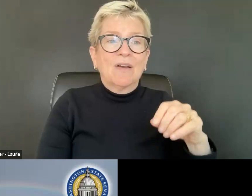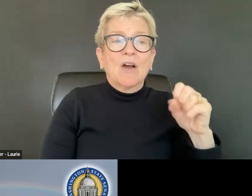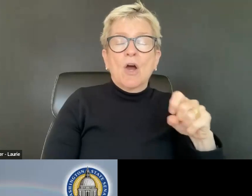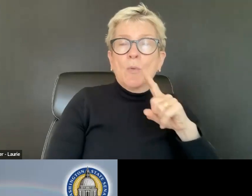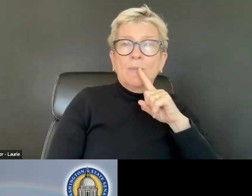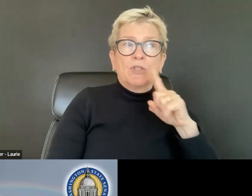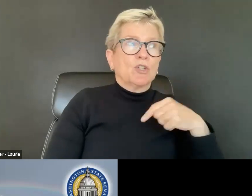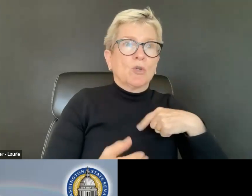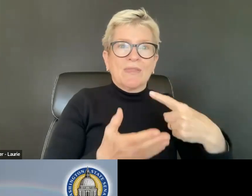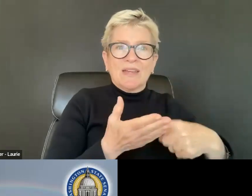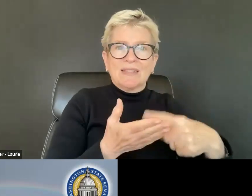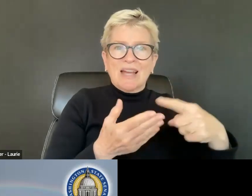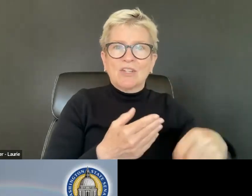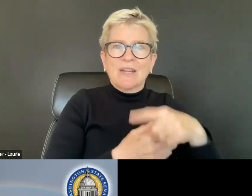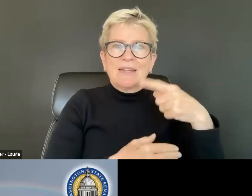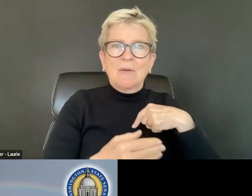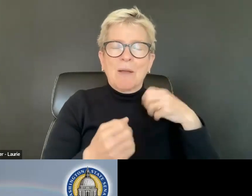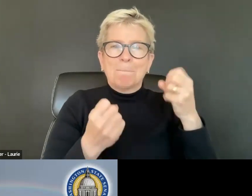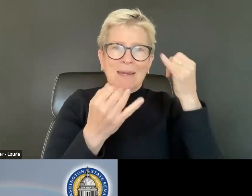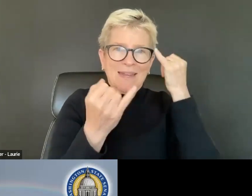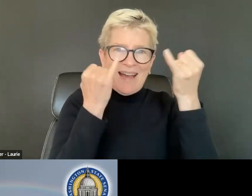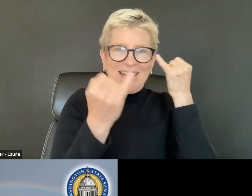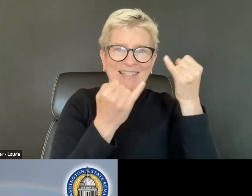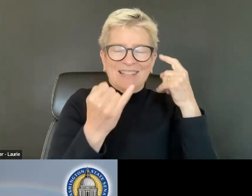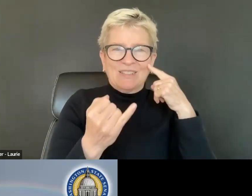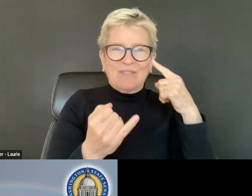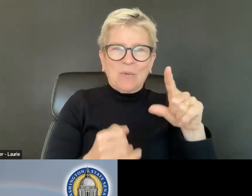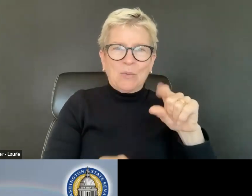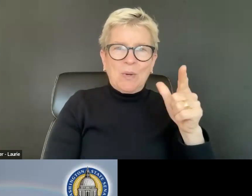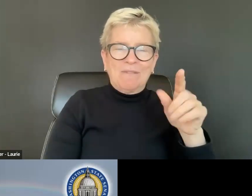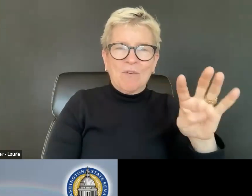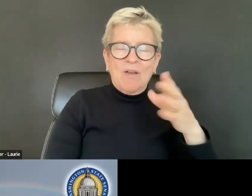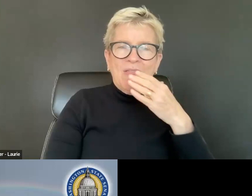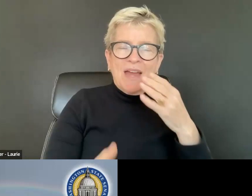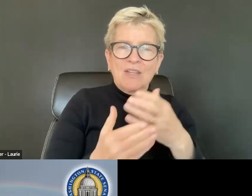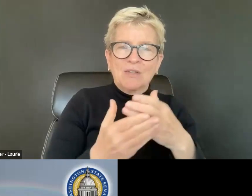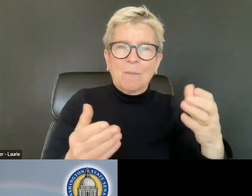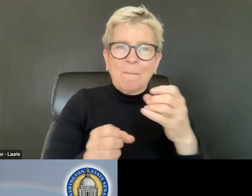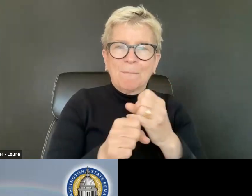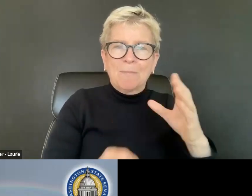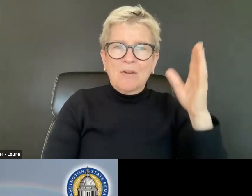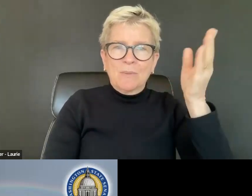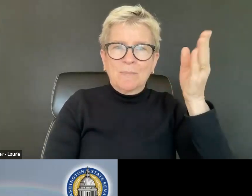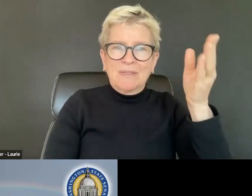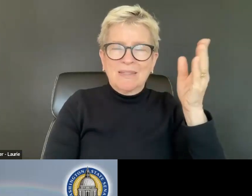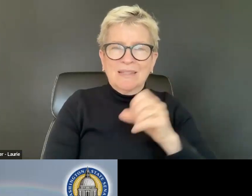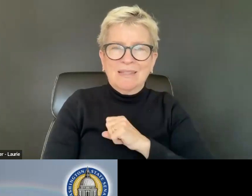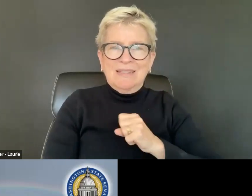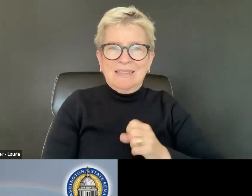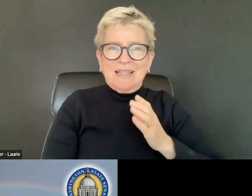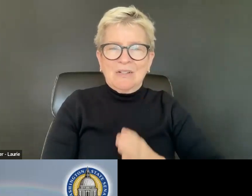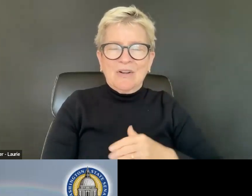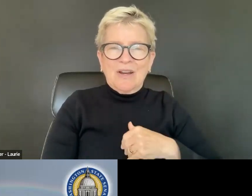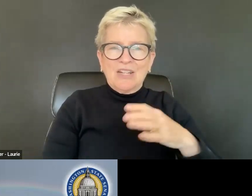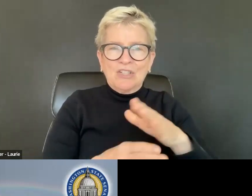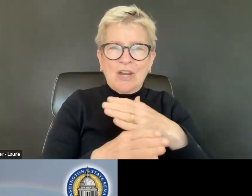in our discussion today. So Senator Dhingra, thank you so much for preparing this presentation and for making it here to share with